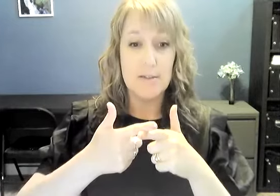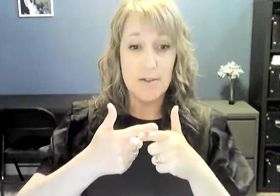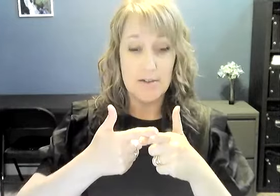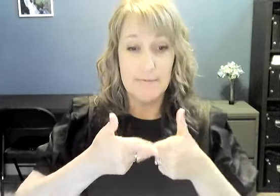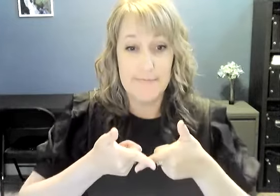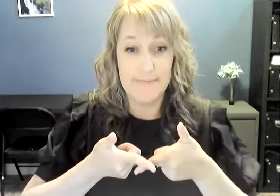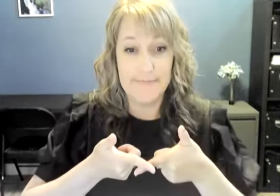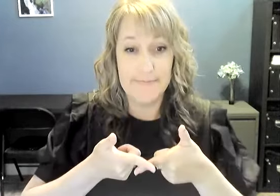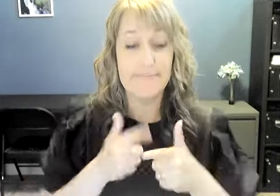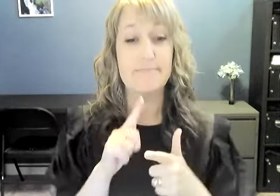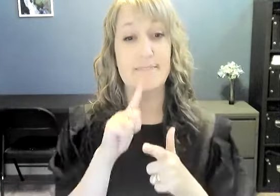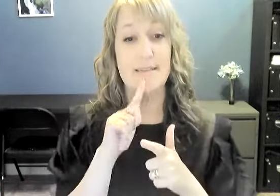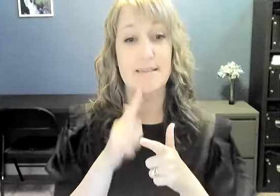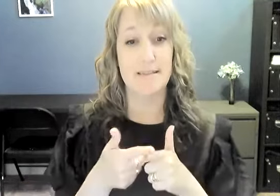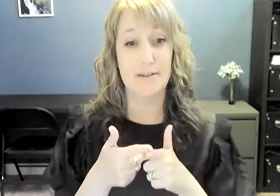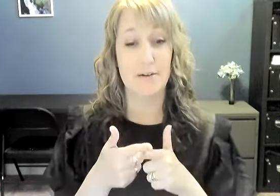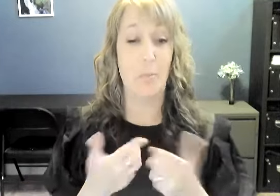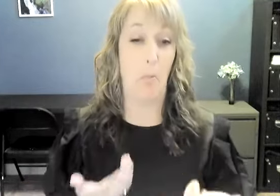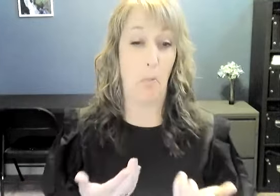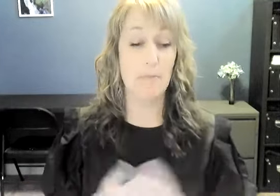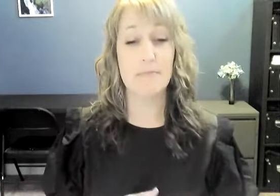sister, sister.